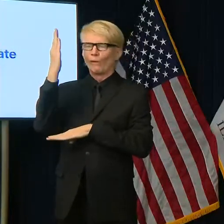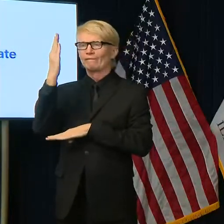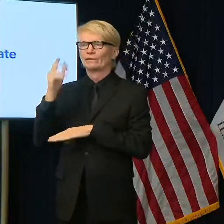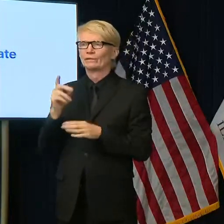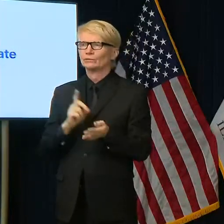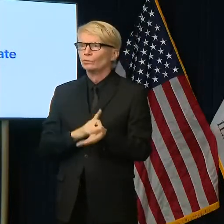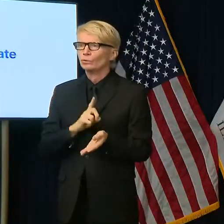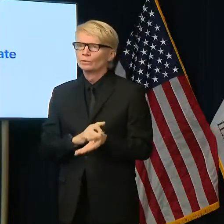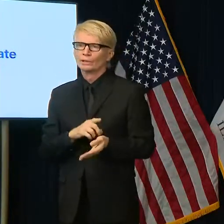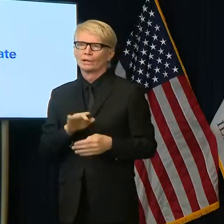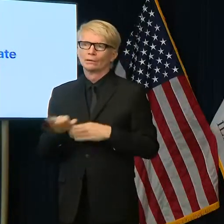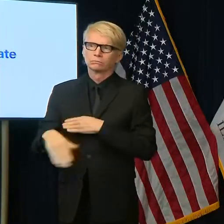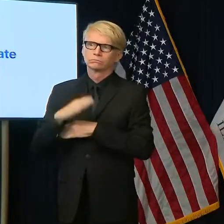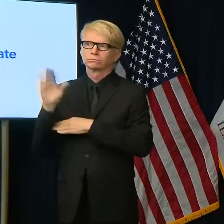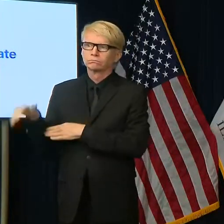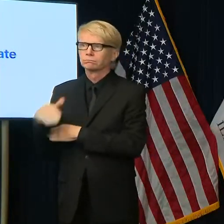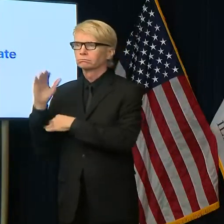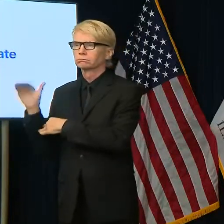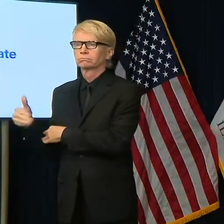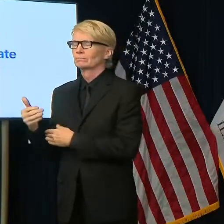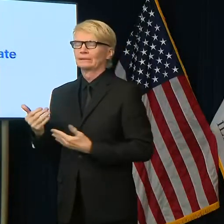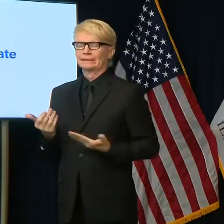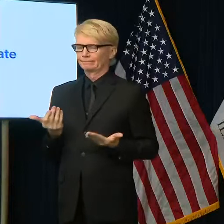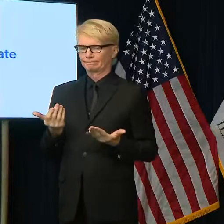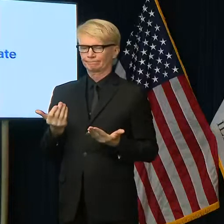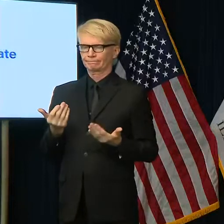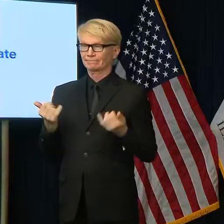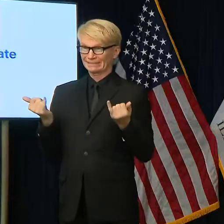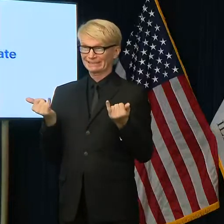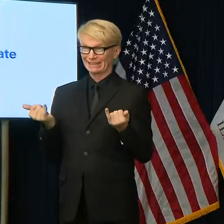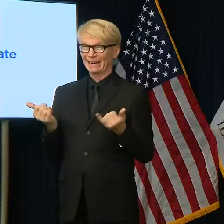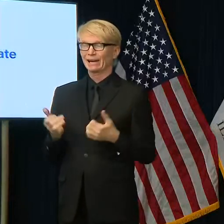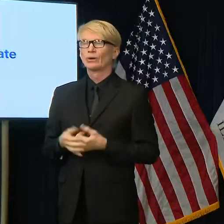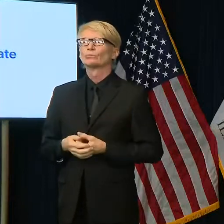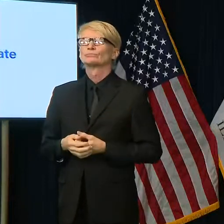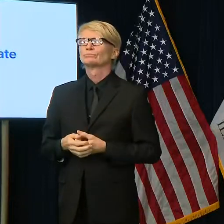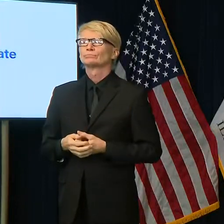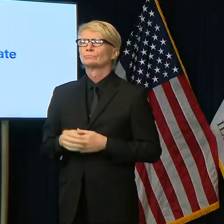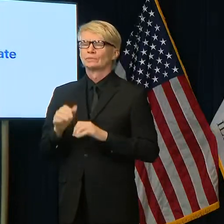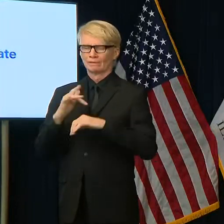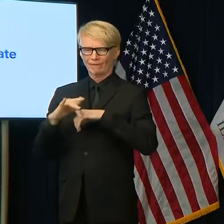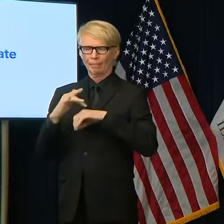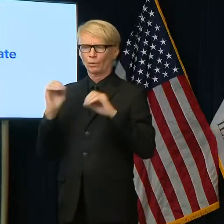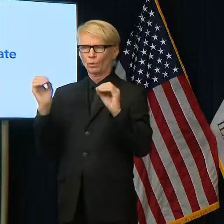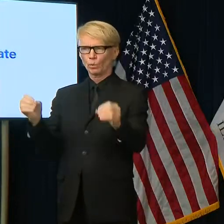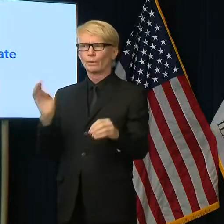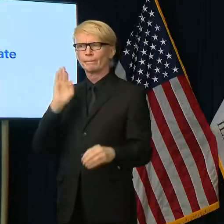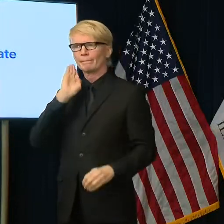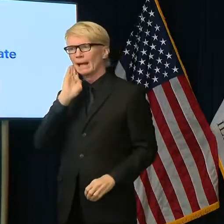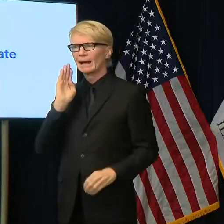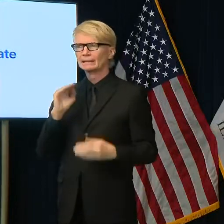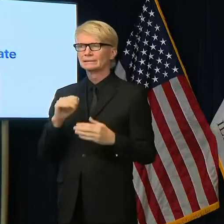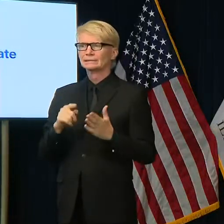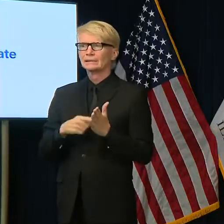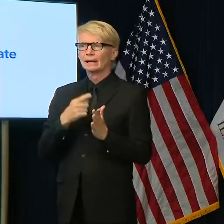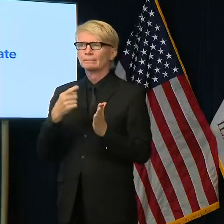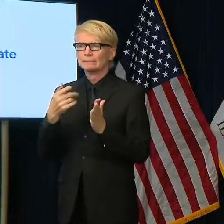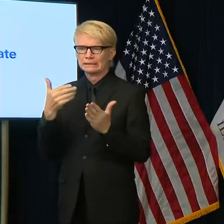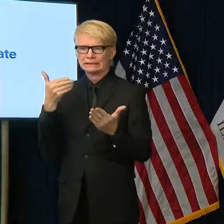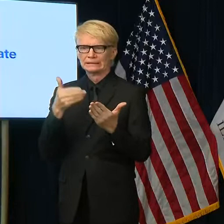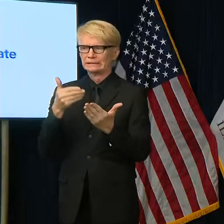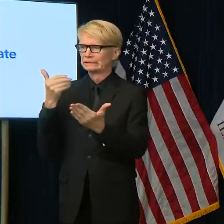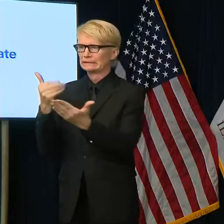We are so fortunate we didn't get to the point where we had no beds at all. But if we